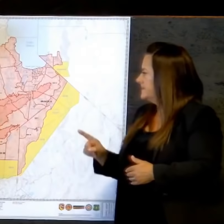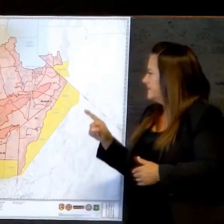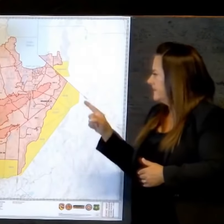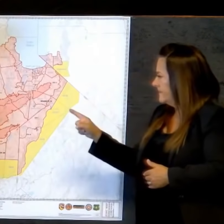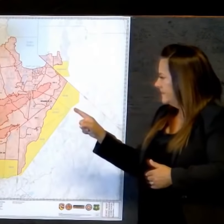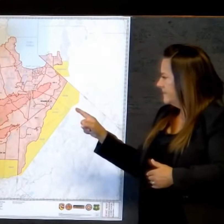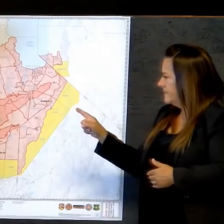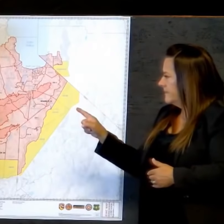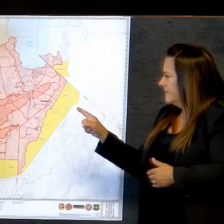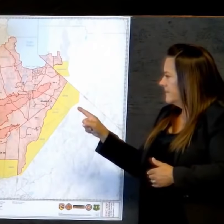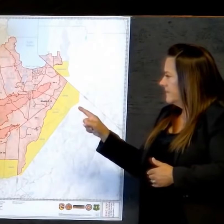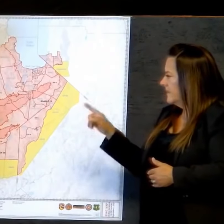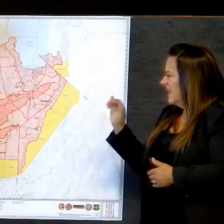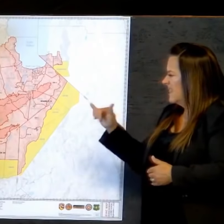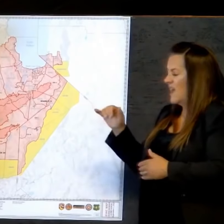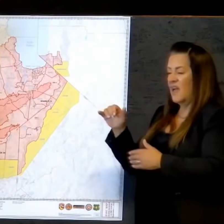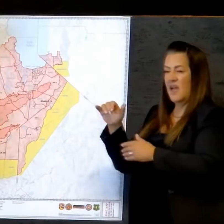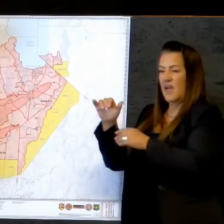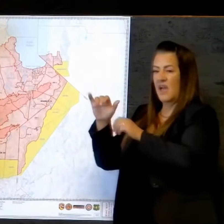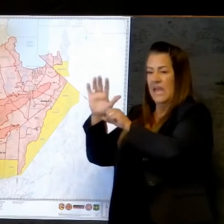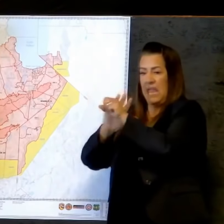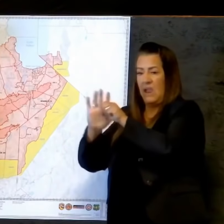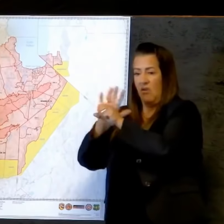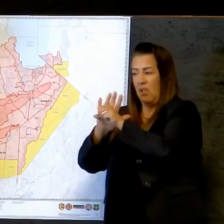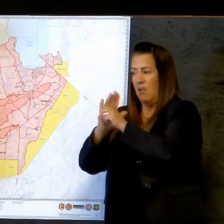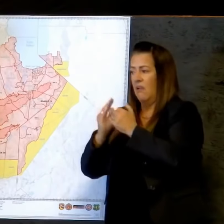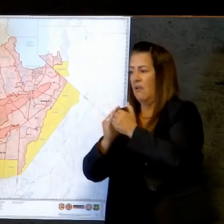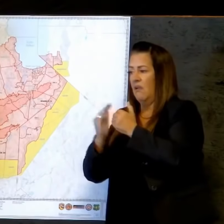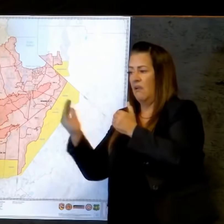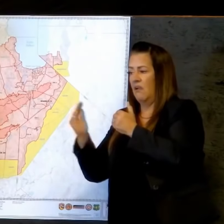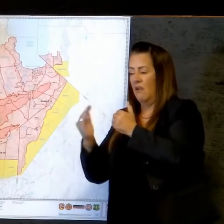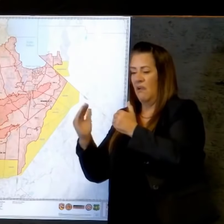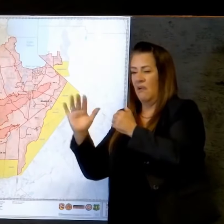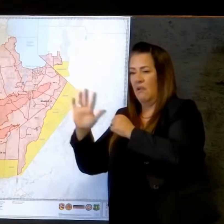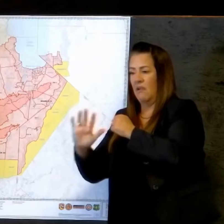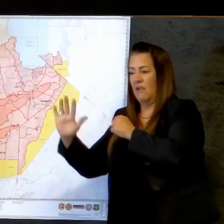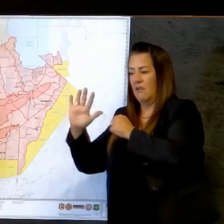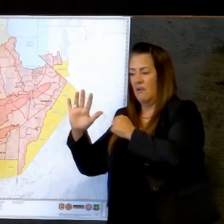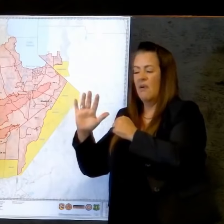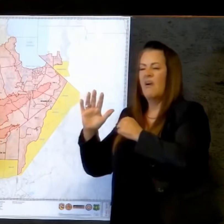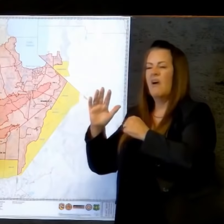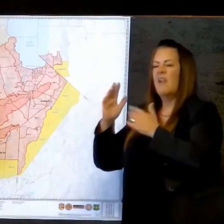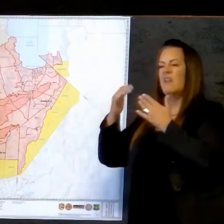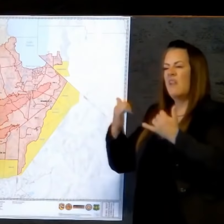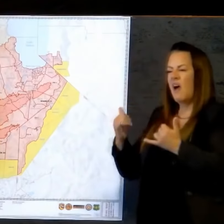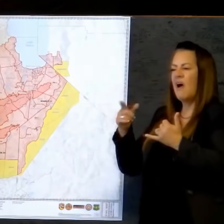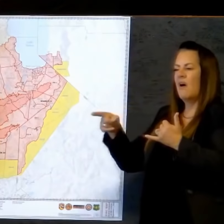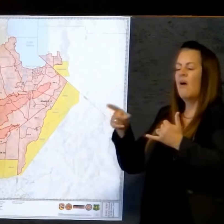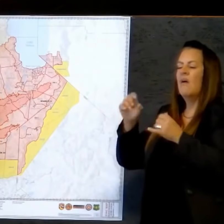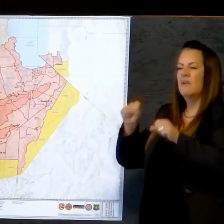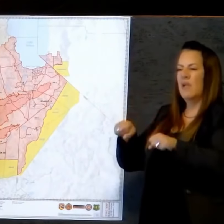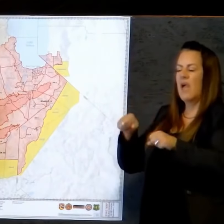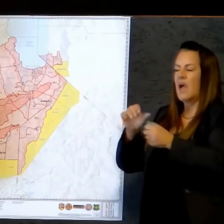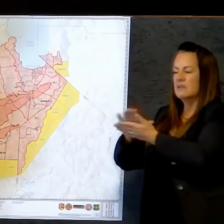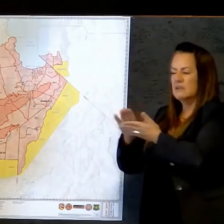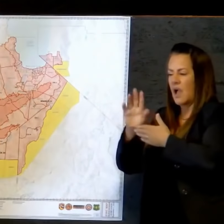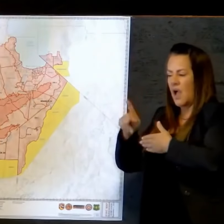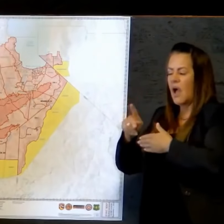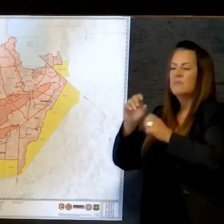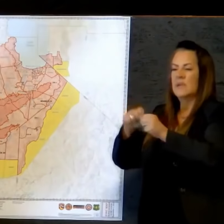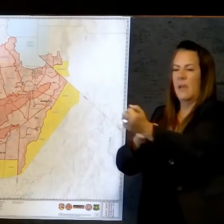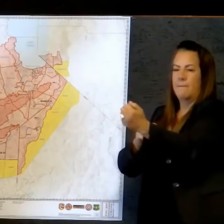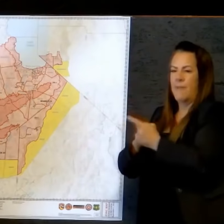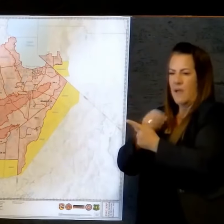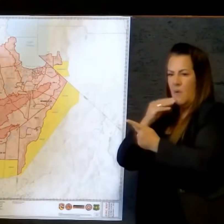that would be that portion where we were able to reduce into a warning today and get folks back in. Another question that